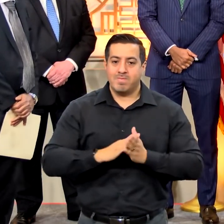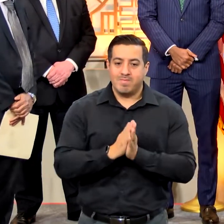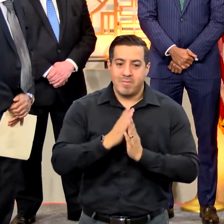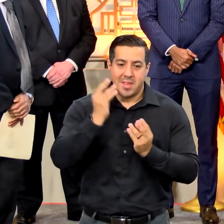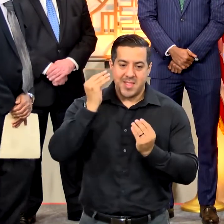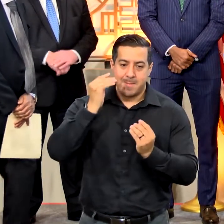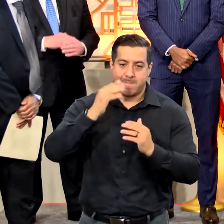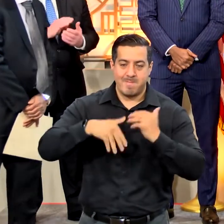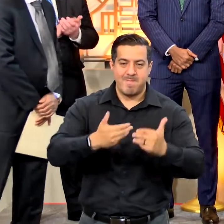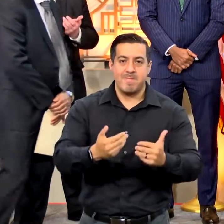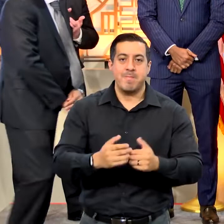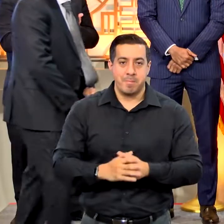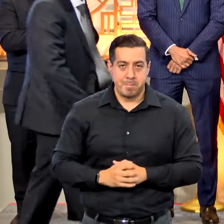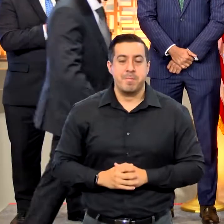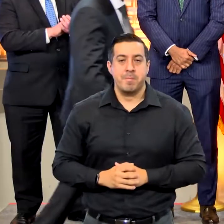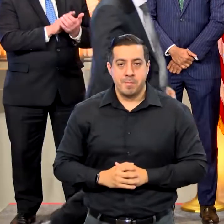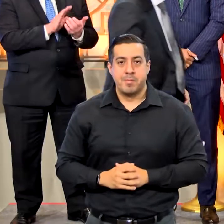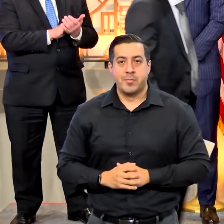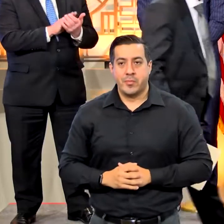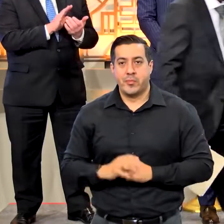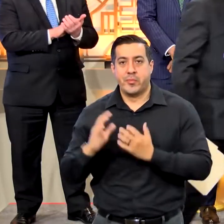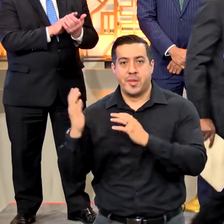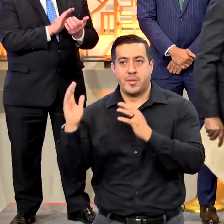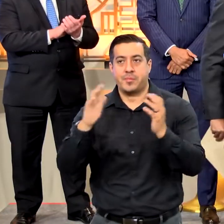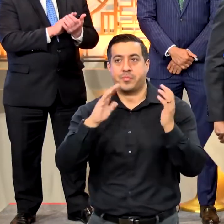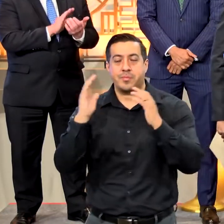it. Thank you.